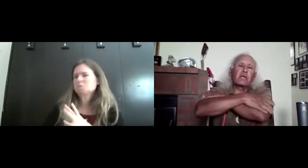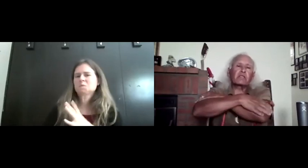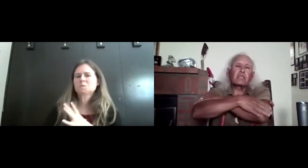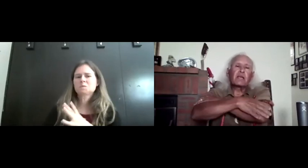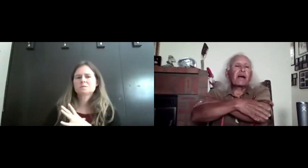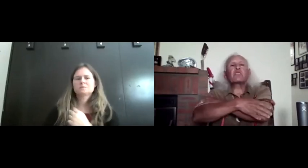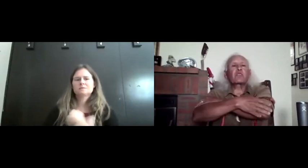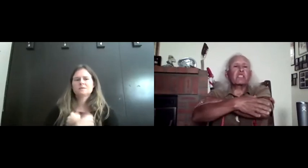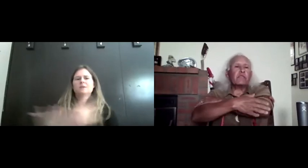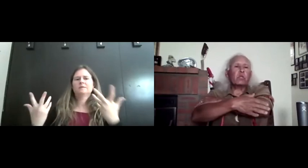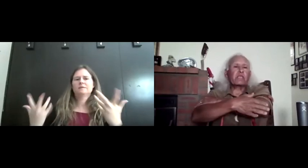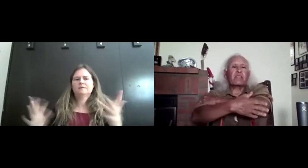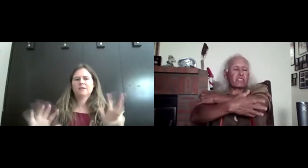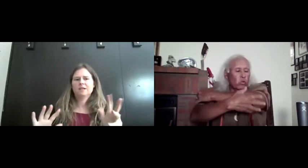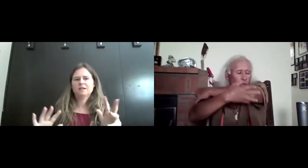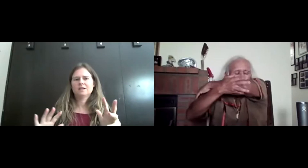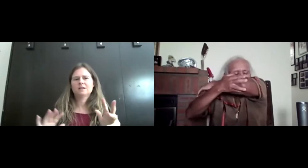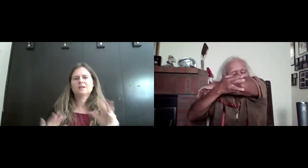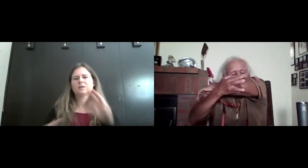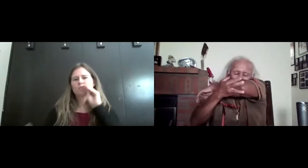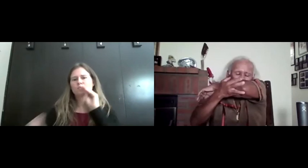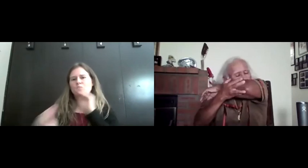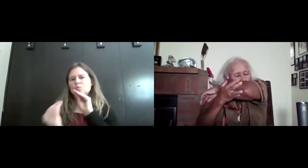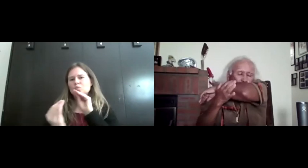more hugs. I'm just going to give you a kiss. And he went,